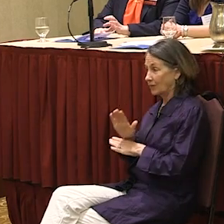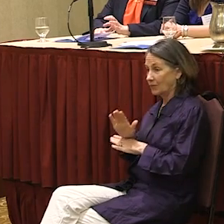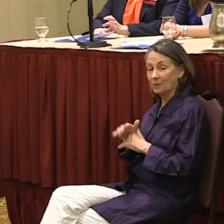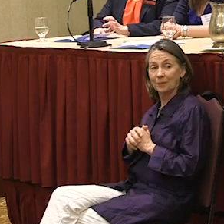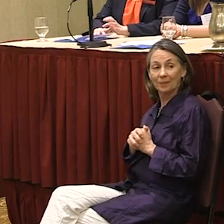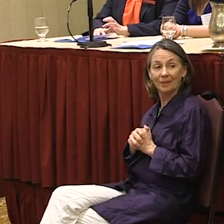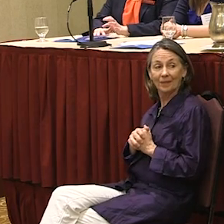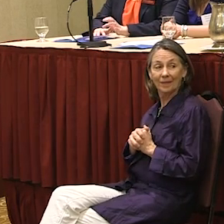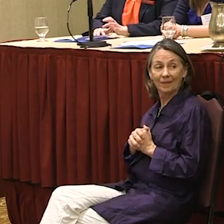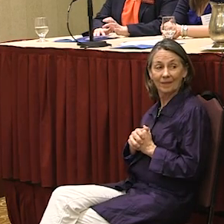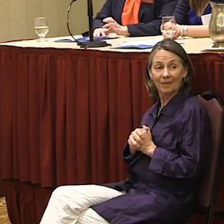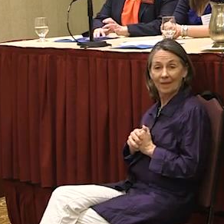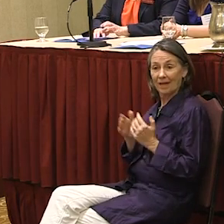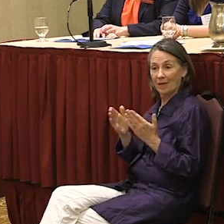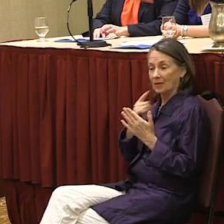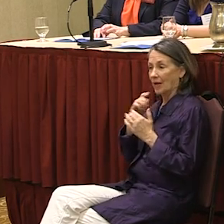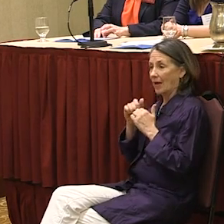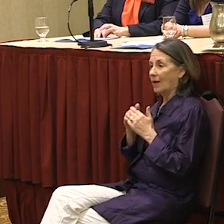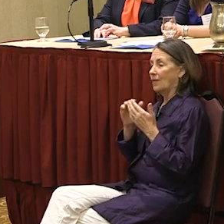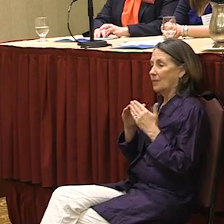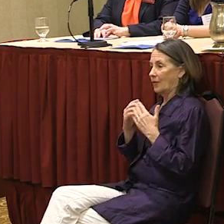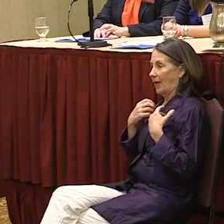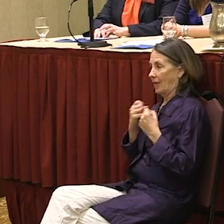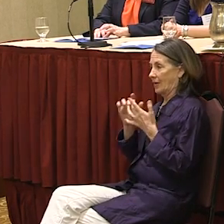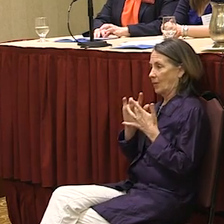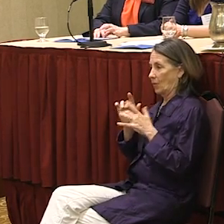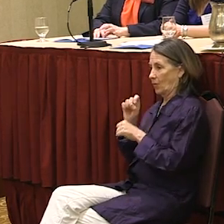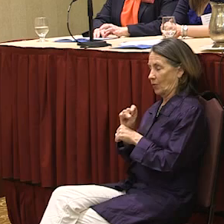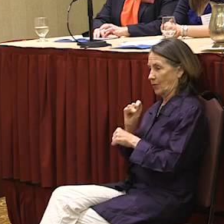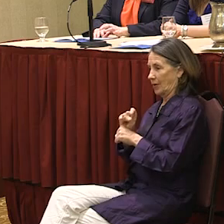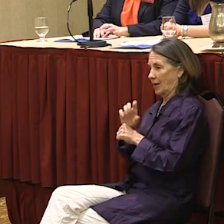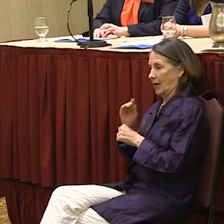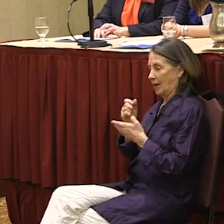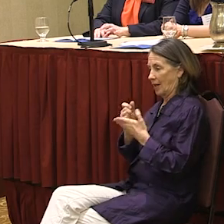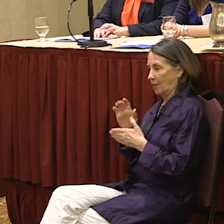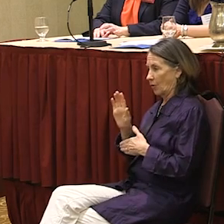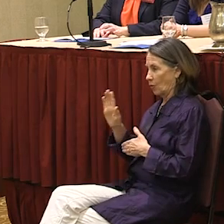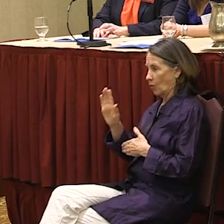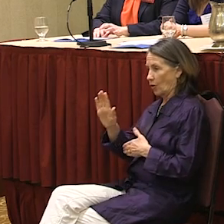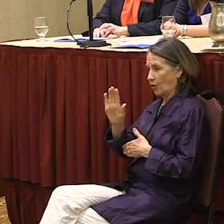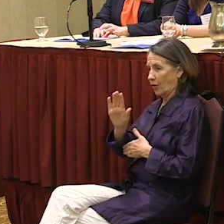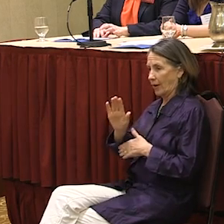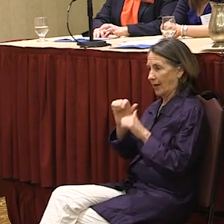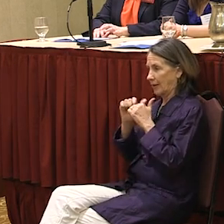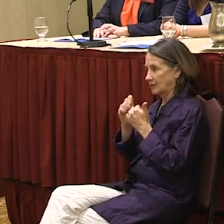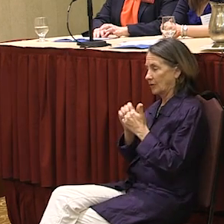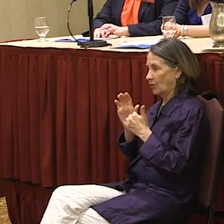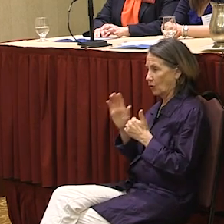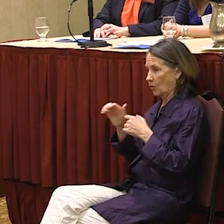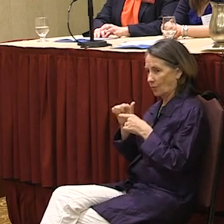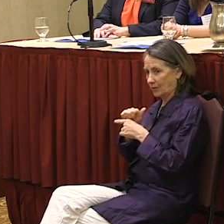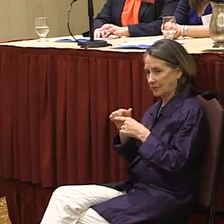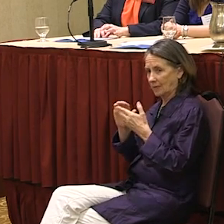So, I'm here to tell you how the Community Health Network works and helps your agencies or your practices out there in the